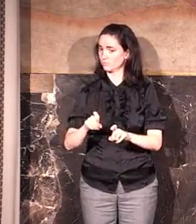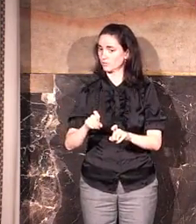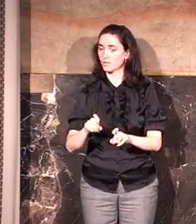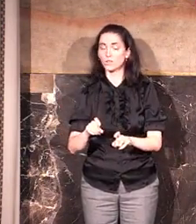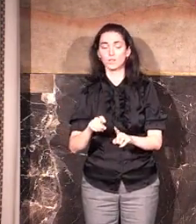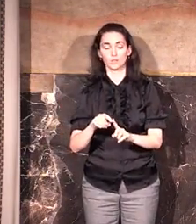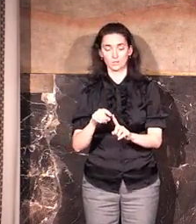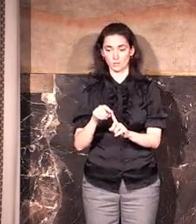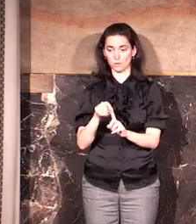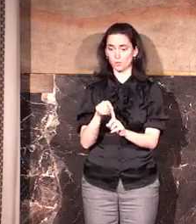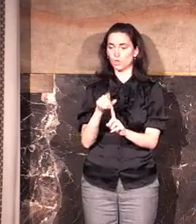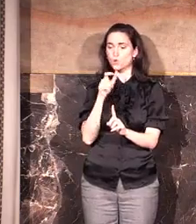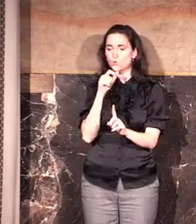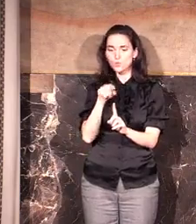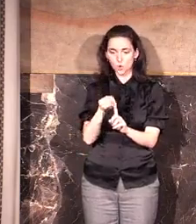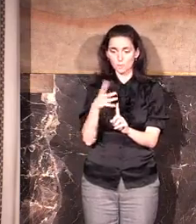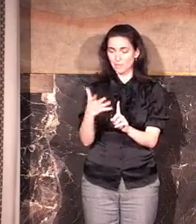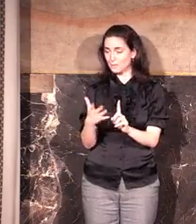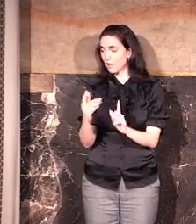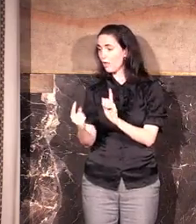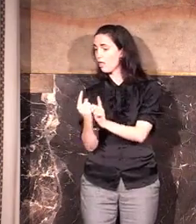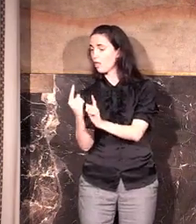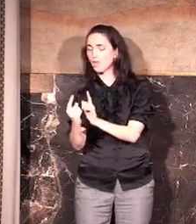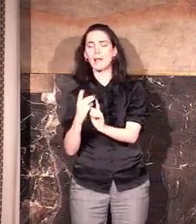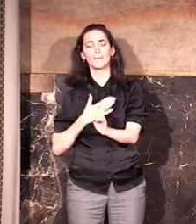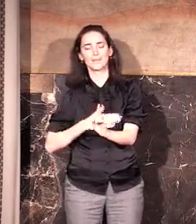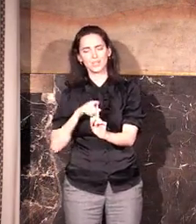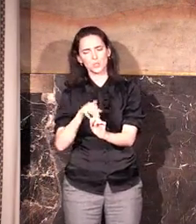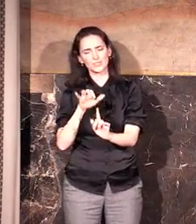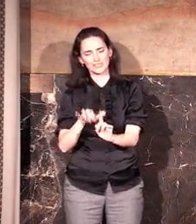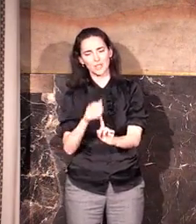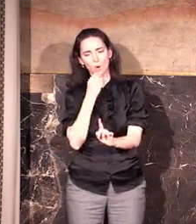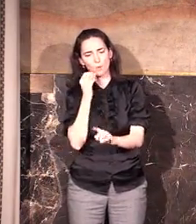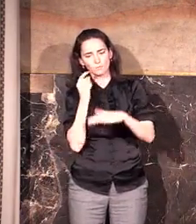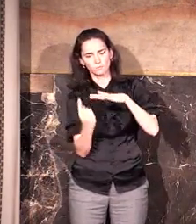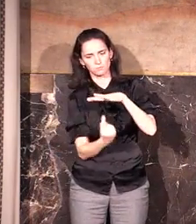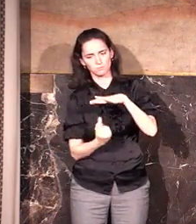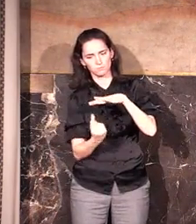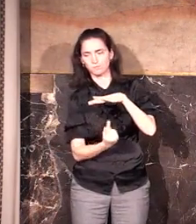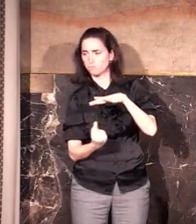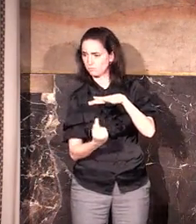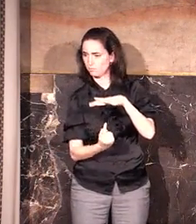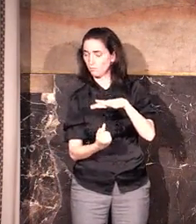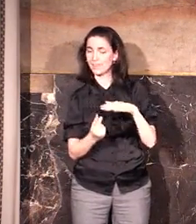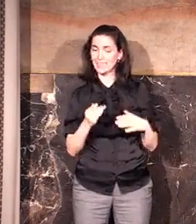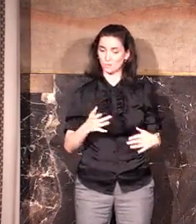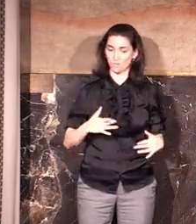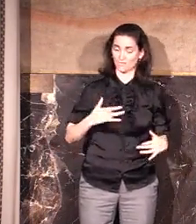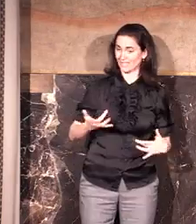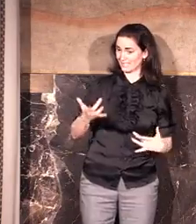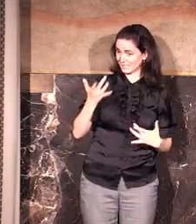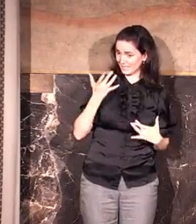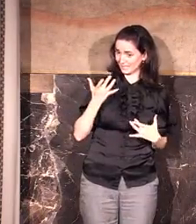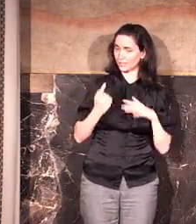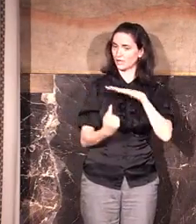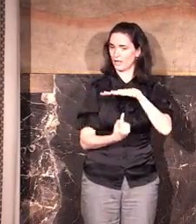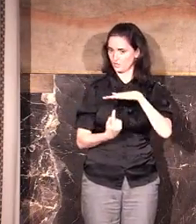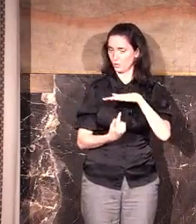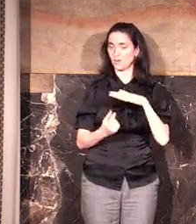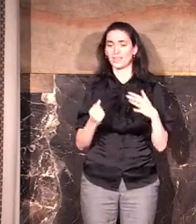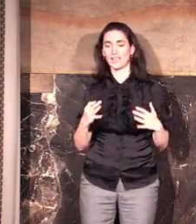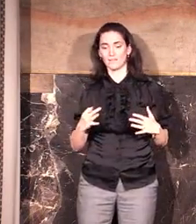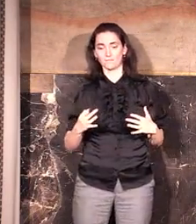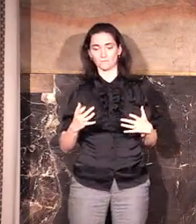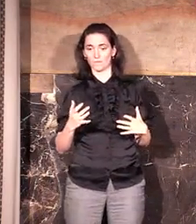been exposed to please adhere to our quarantine. And that means isolating if you have symptoms or quarantining if you don't, and staying at